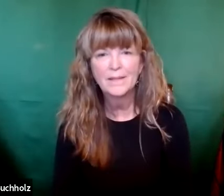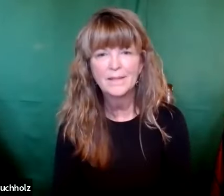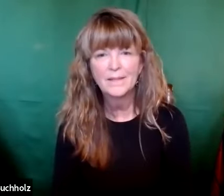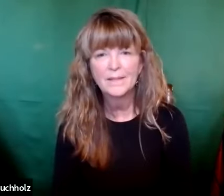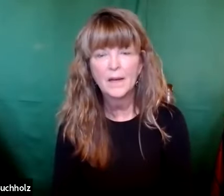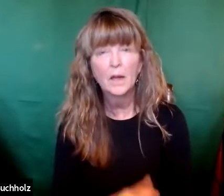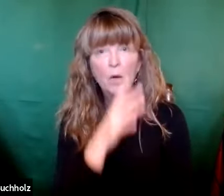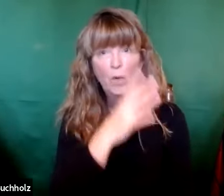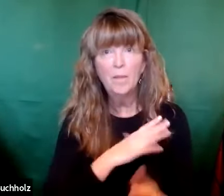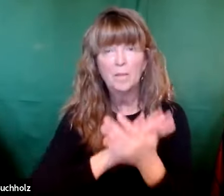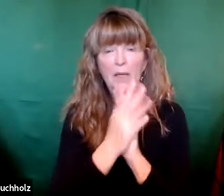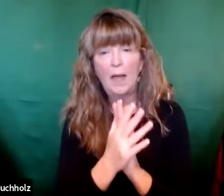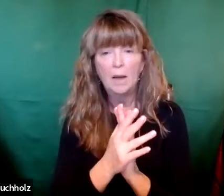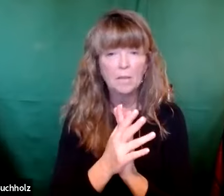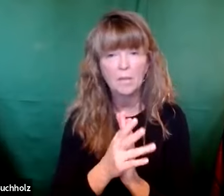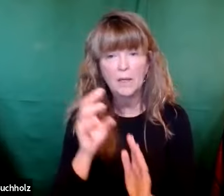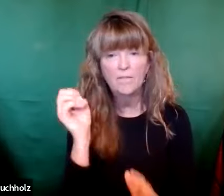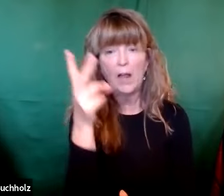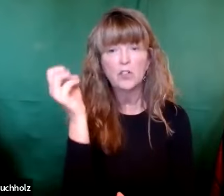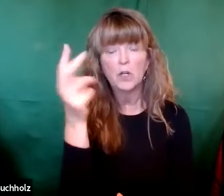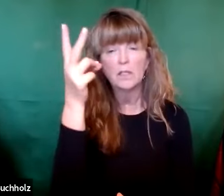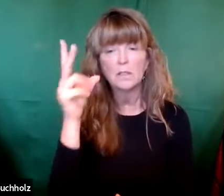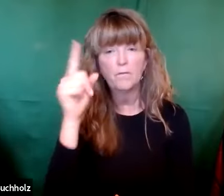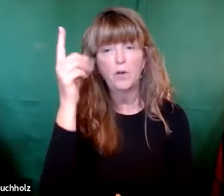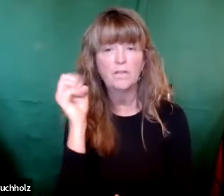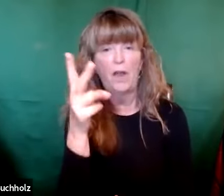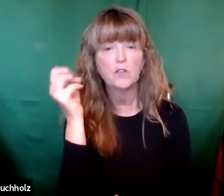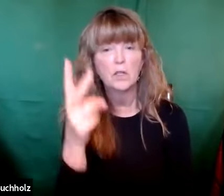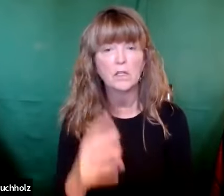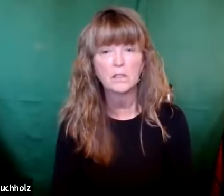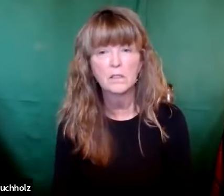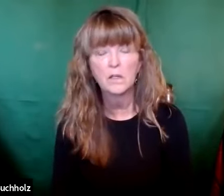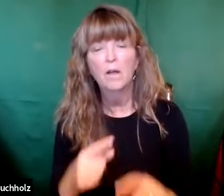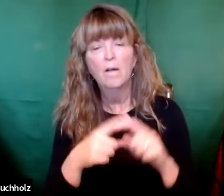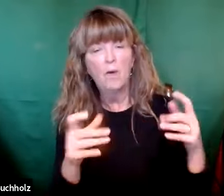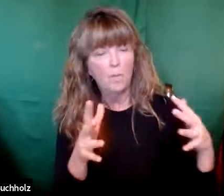And when Jesus resurrected, he appeared to the women first. And when he appeared